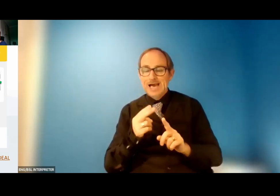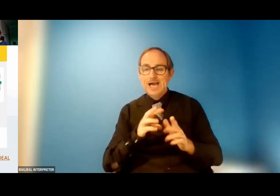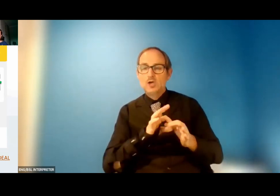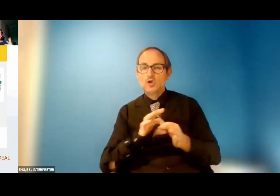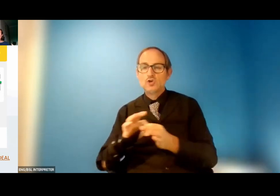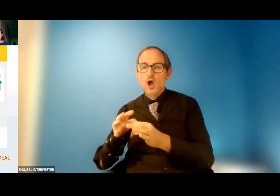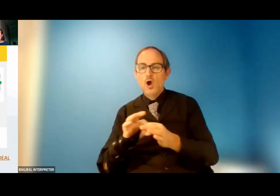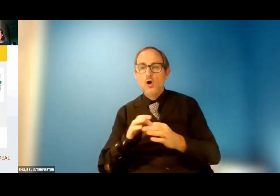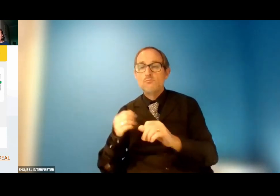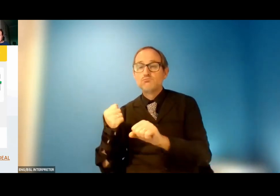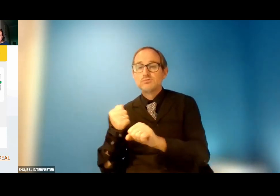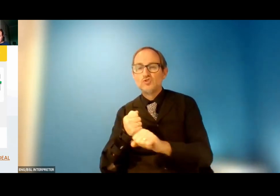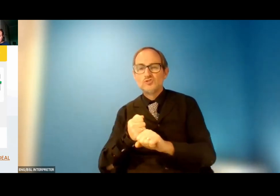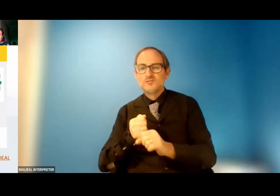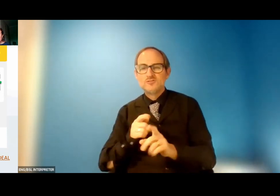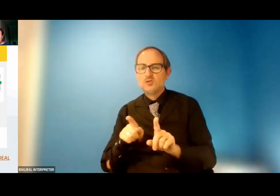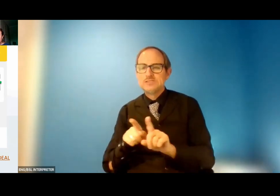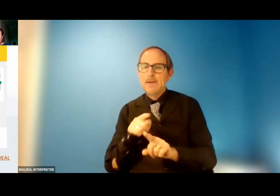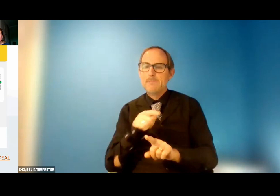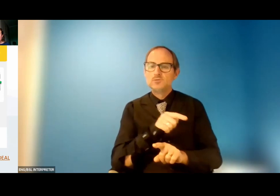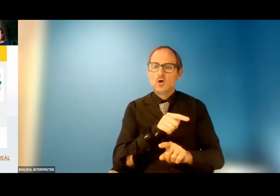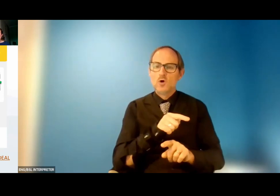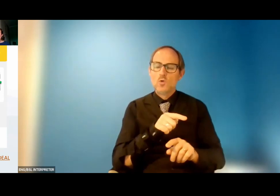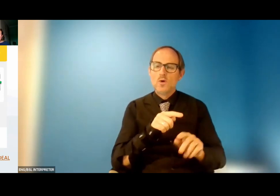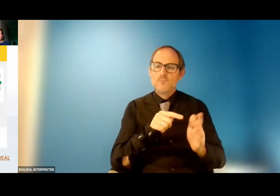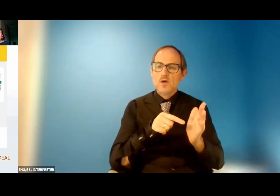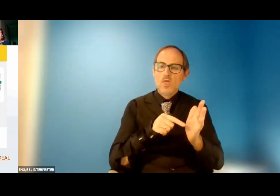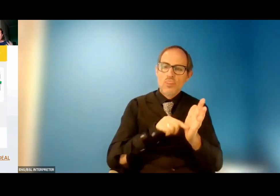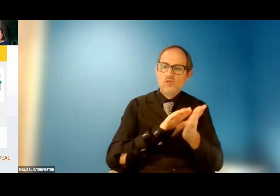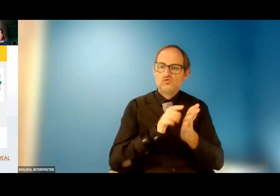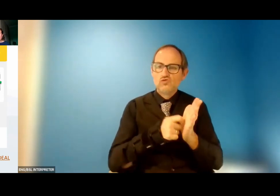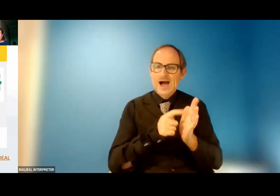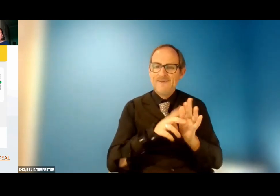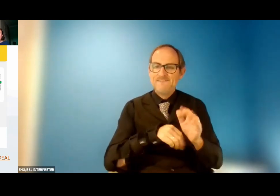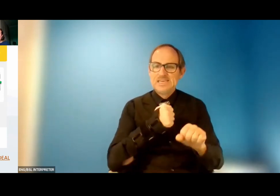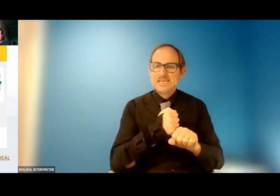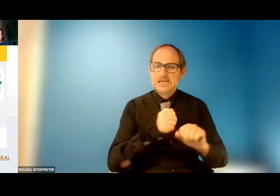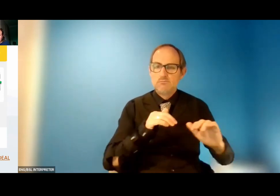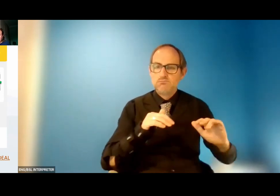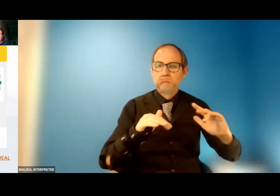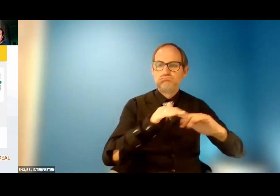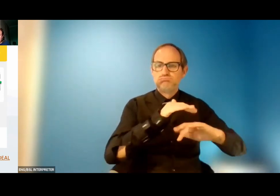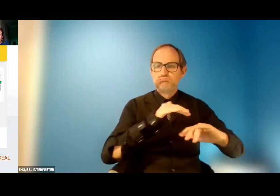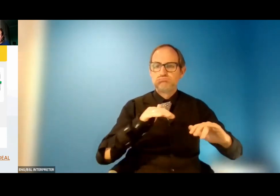for reaching our Thriving Glasgow definitions, which do form the bulk of our portrait, and which I'm going to just